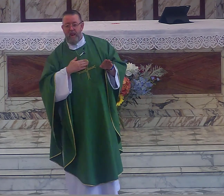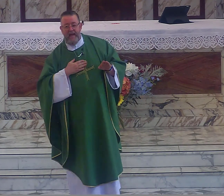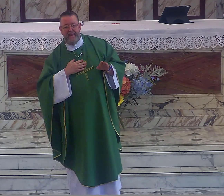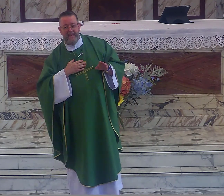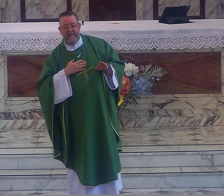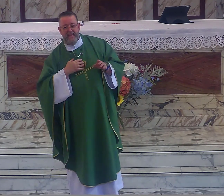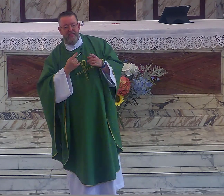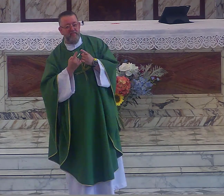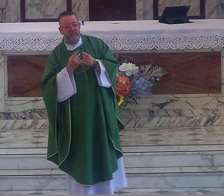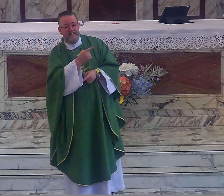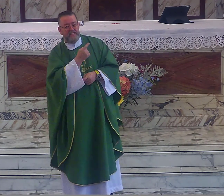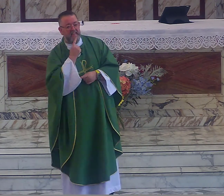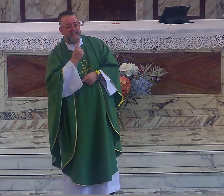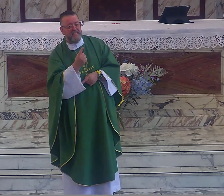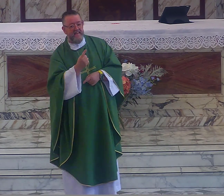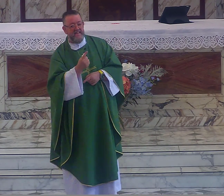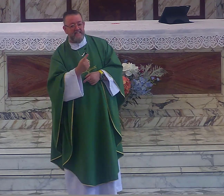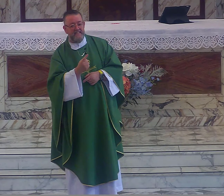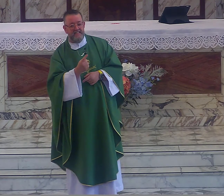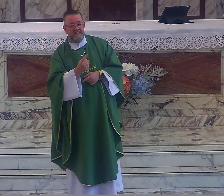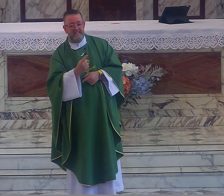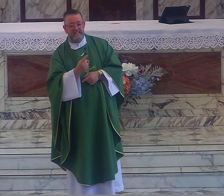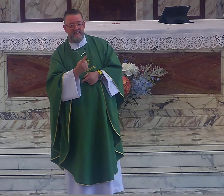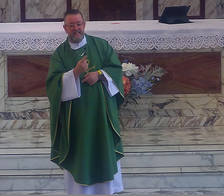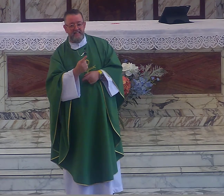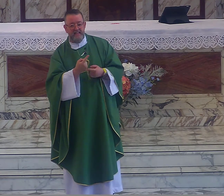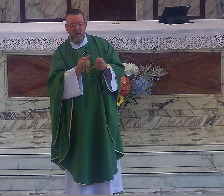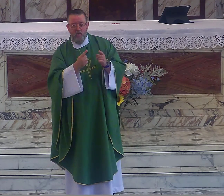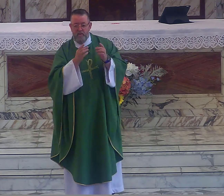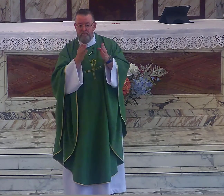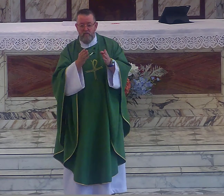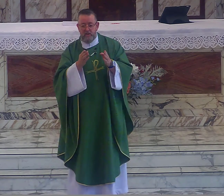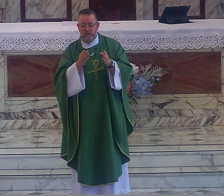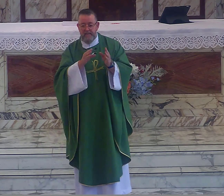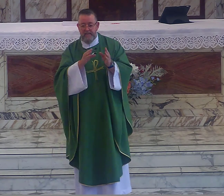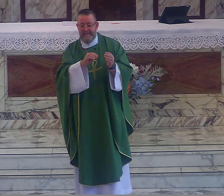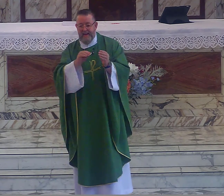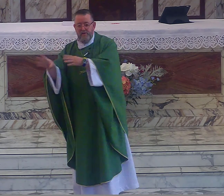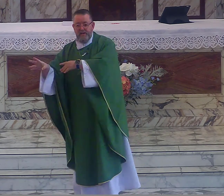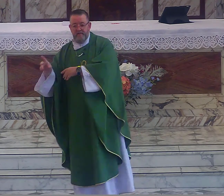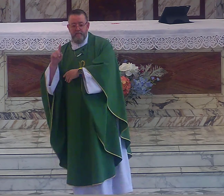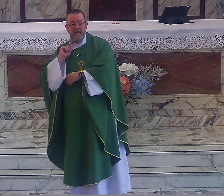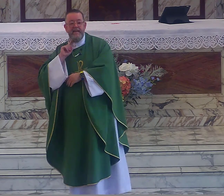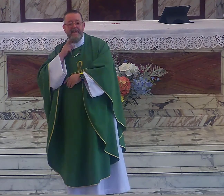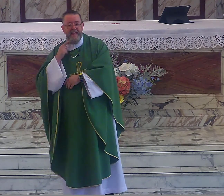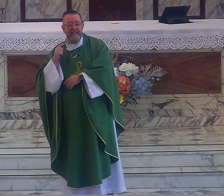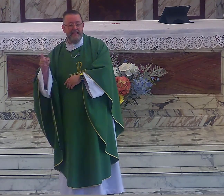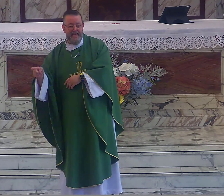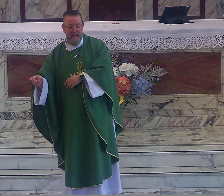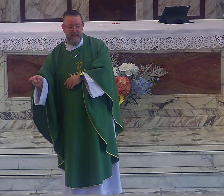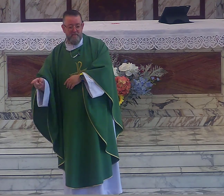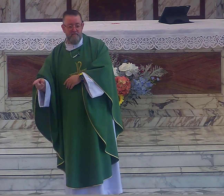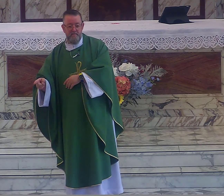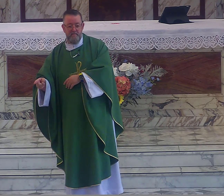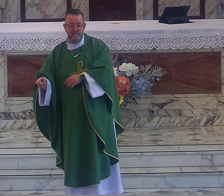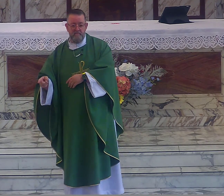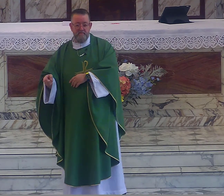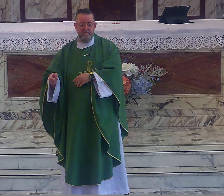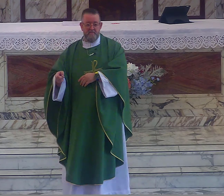We don't like the things that he says. We must get rid of him, kill